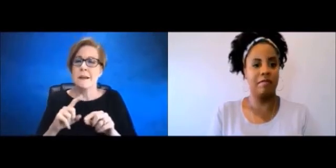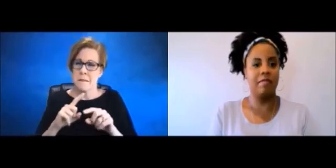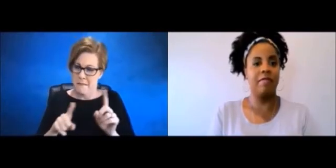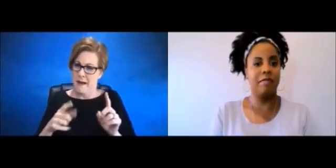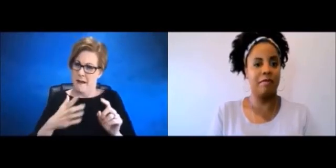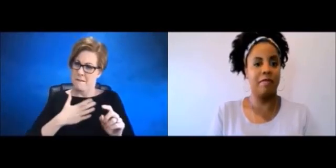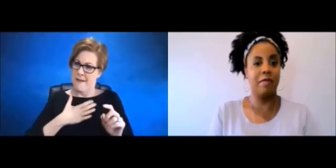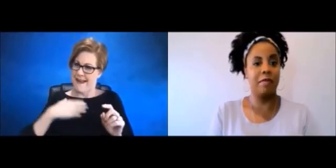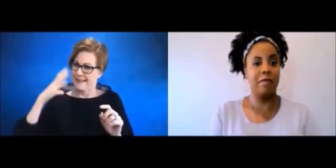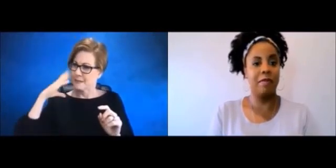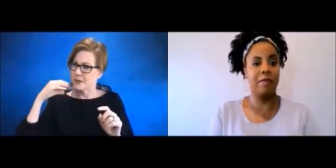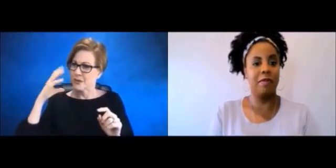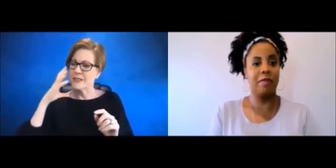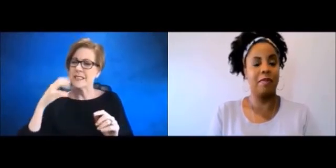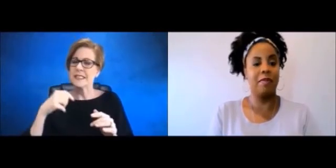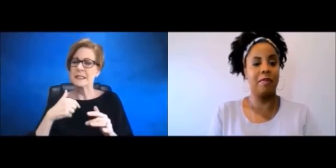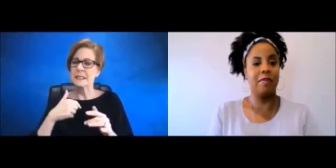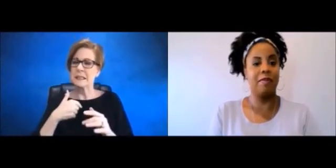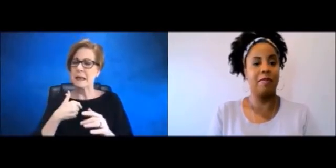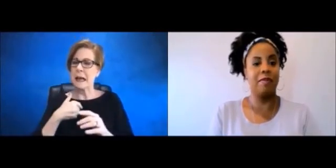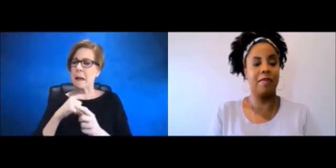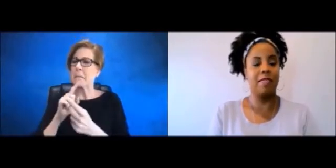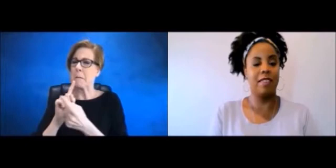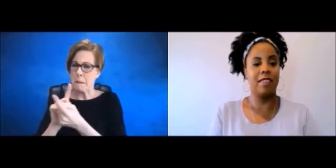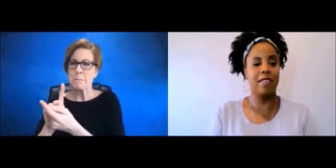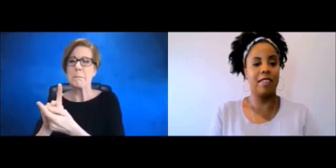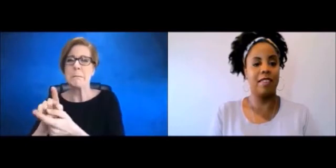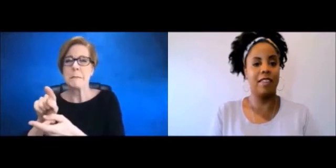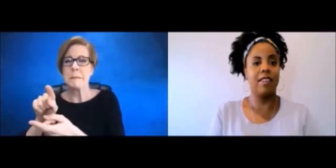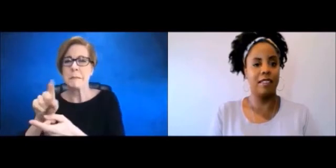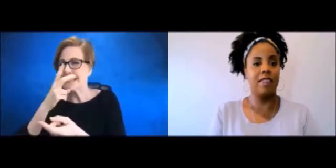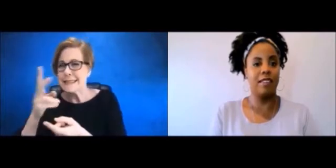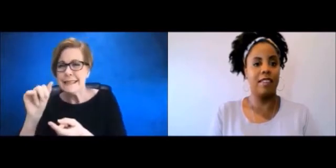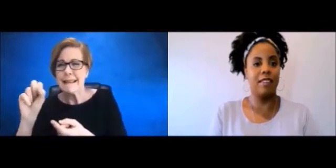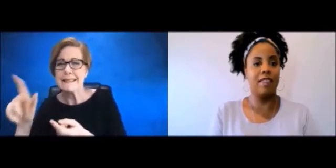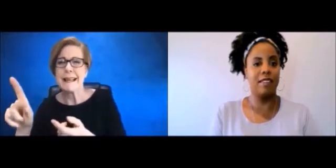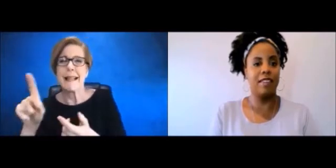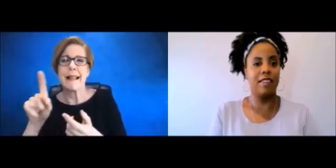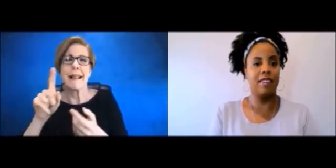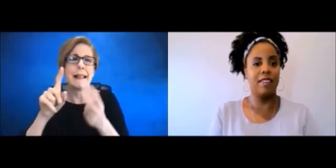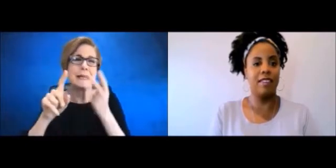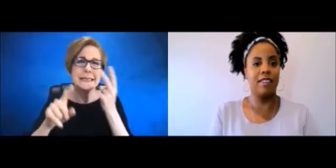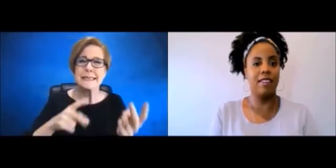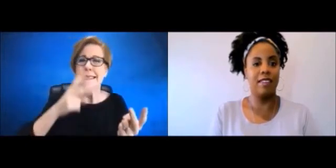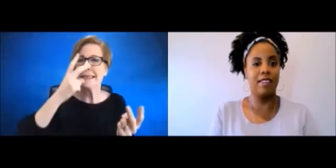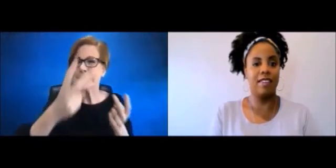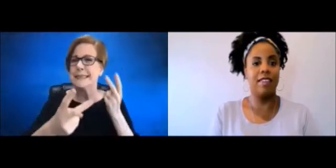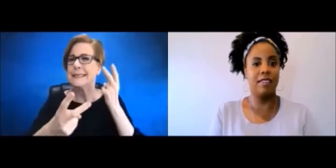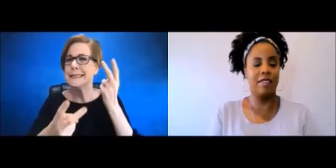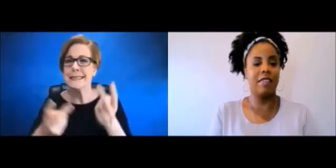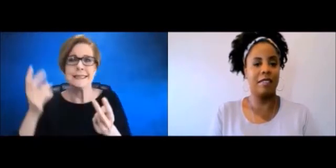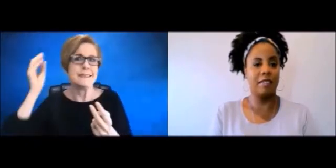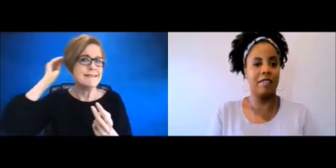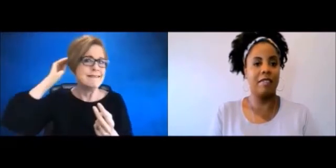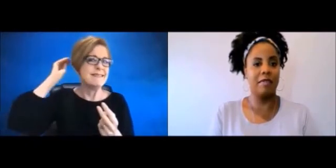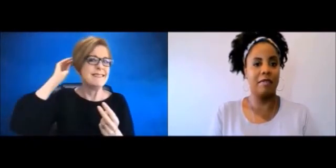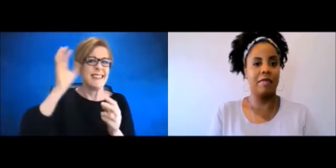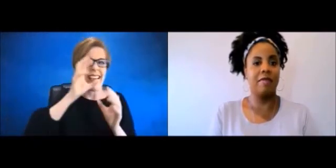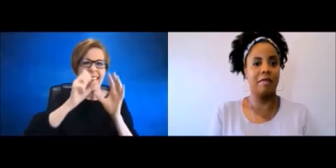setting. But through my life experiences, I saw ASL in different places